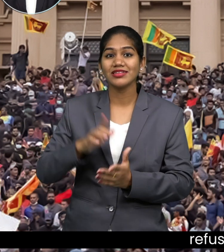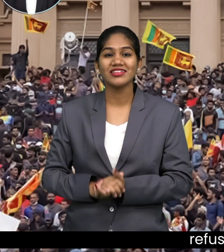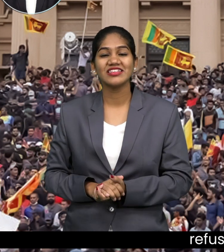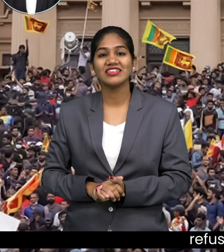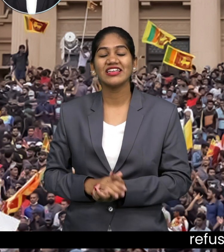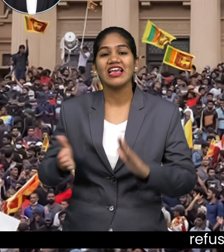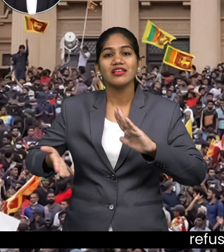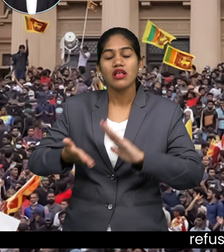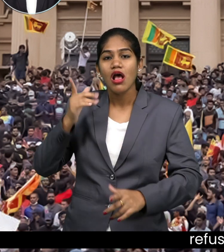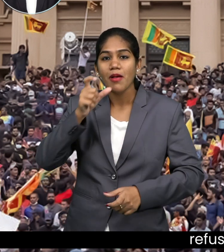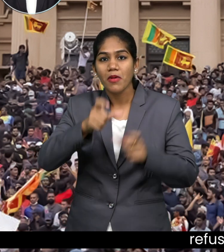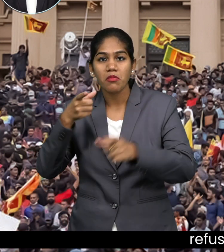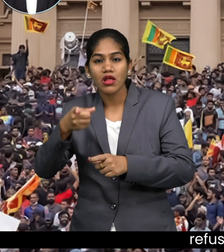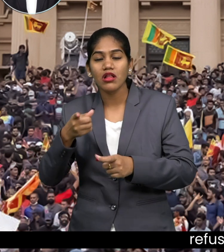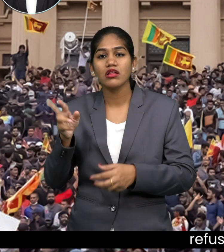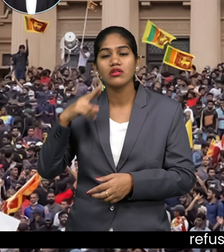conflict.